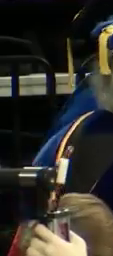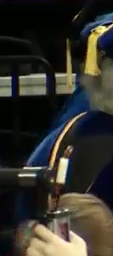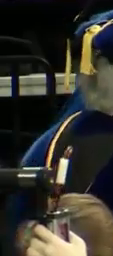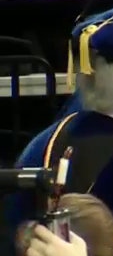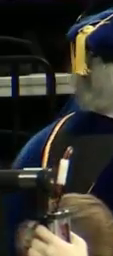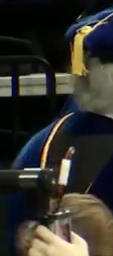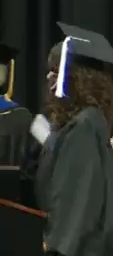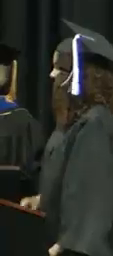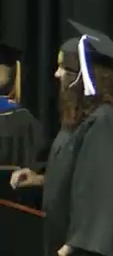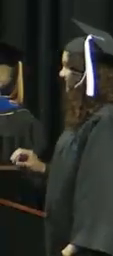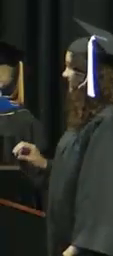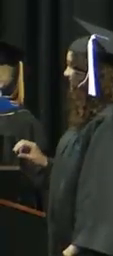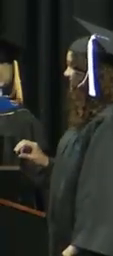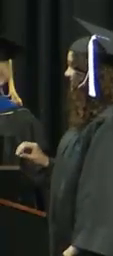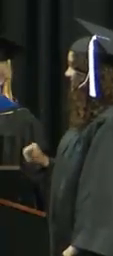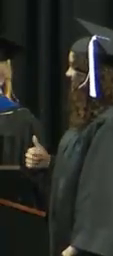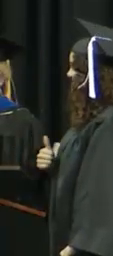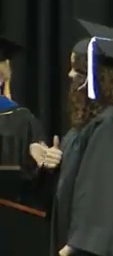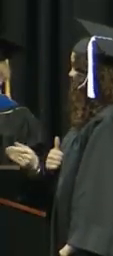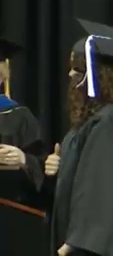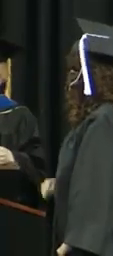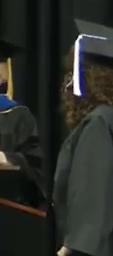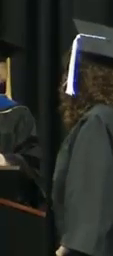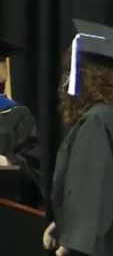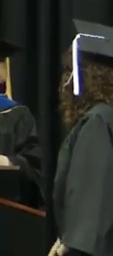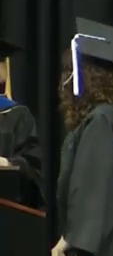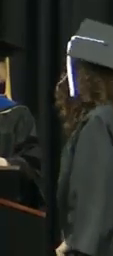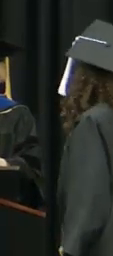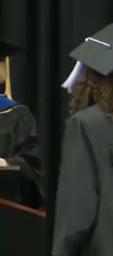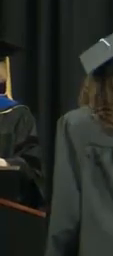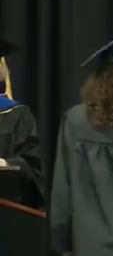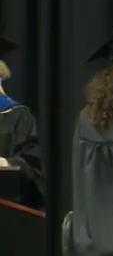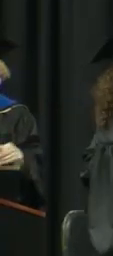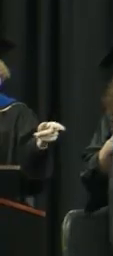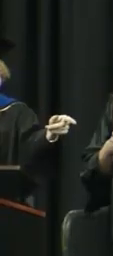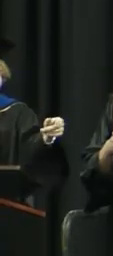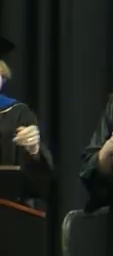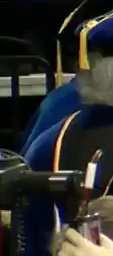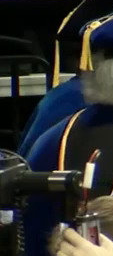Christina Capizzi. Alex Osterman.